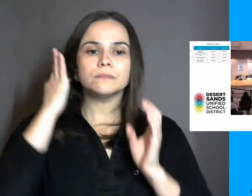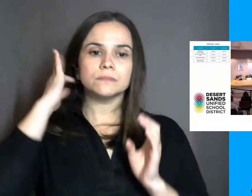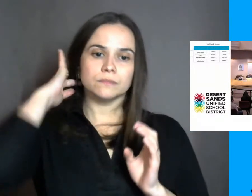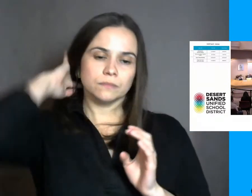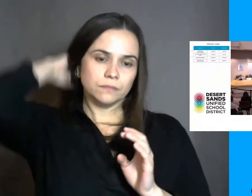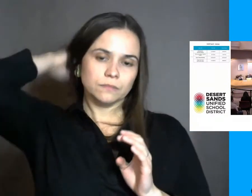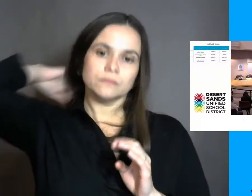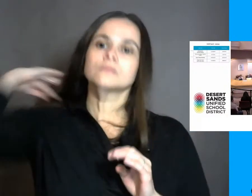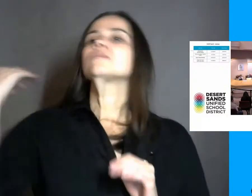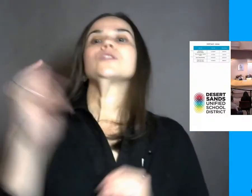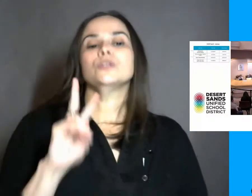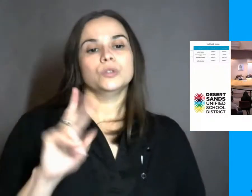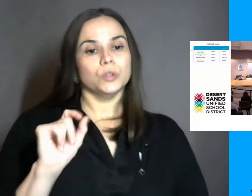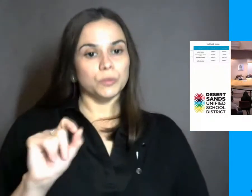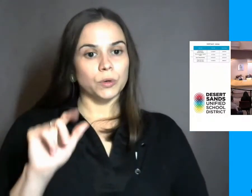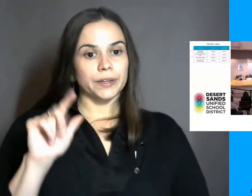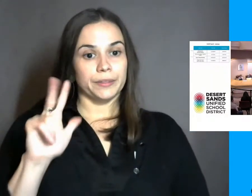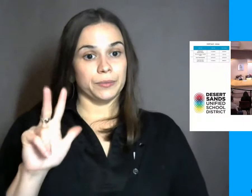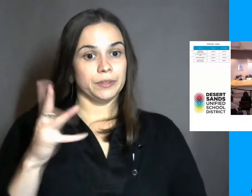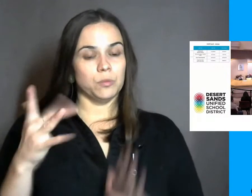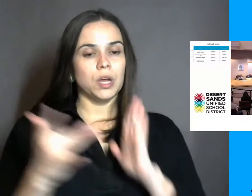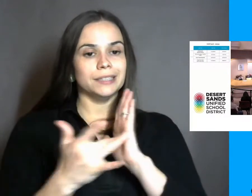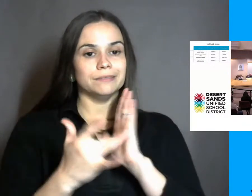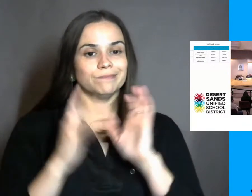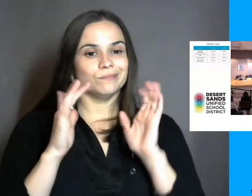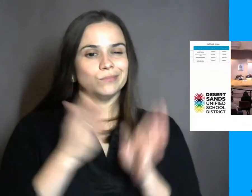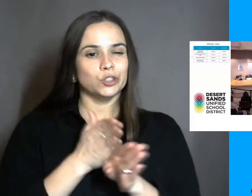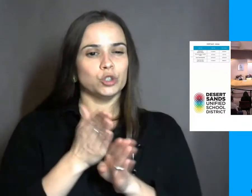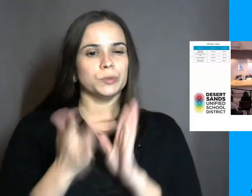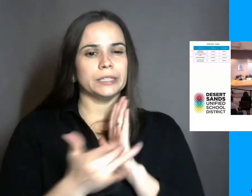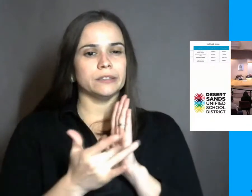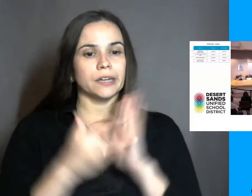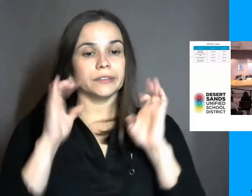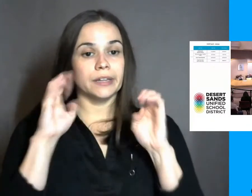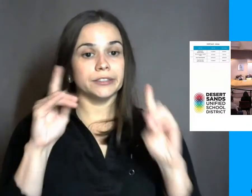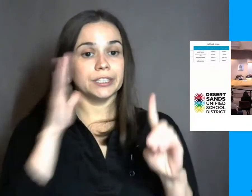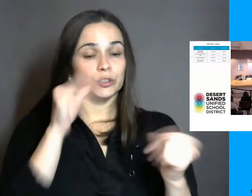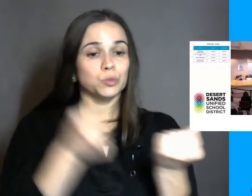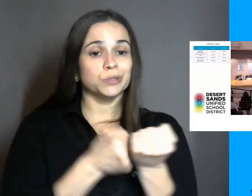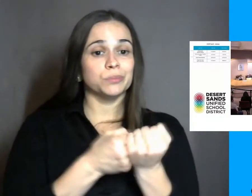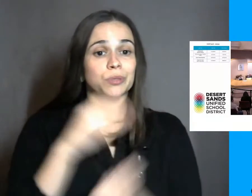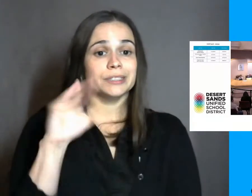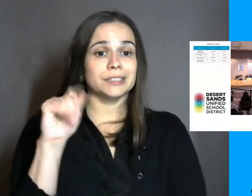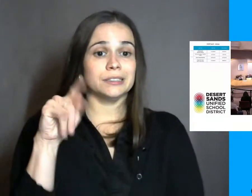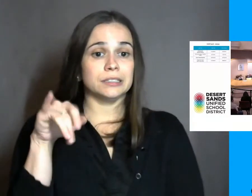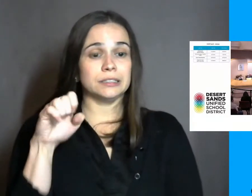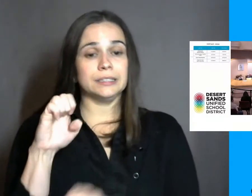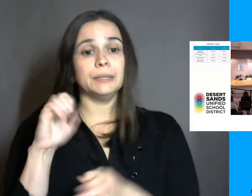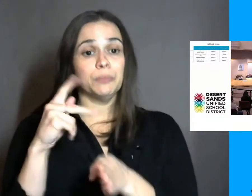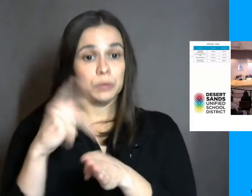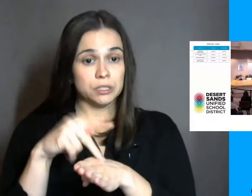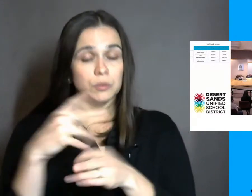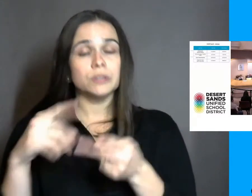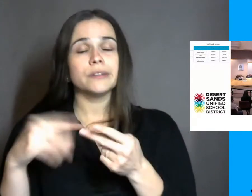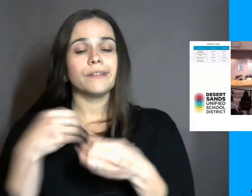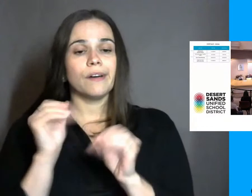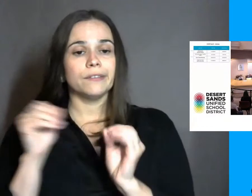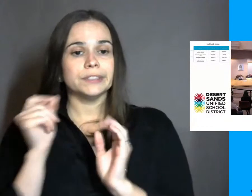career technical education with supporting CTE assistant principals and office technicians at our high